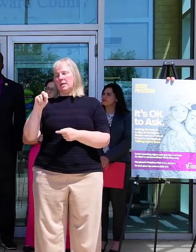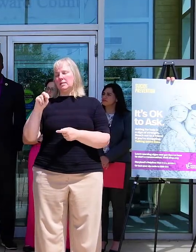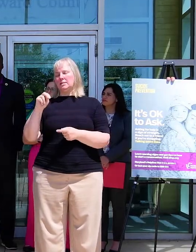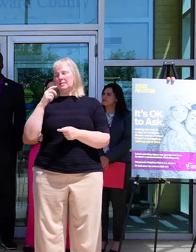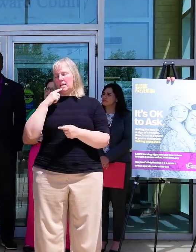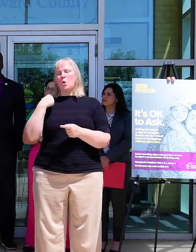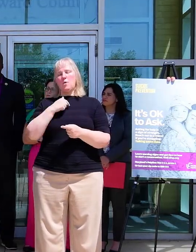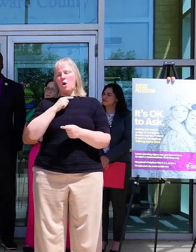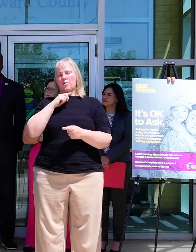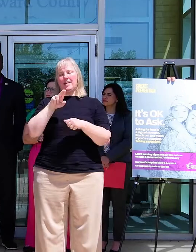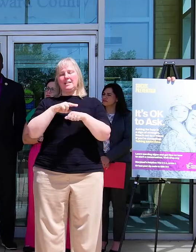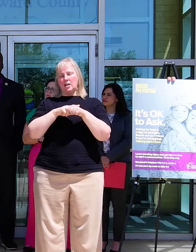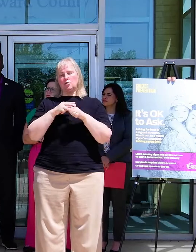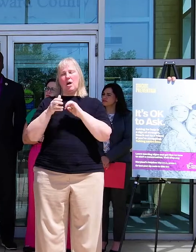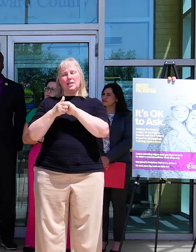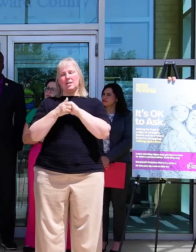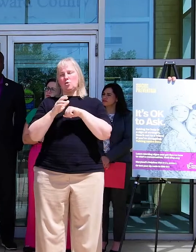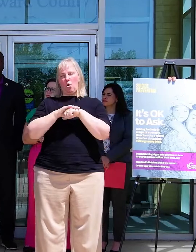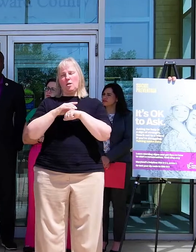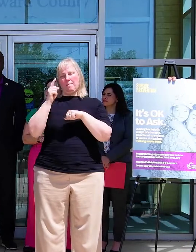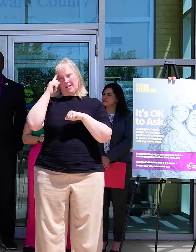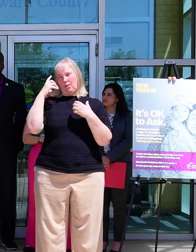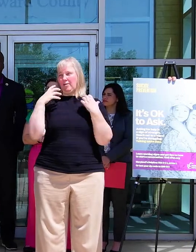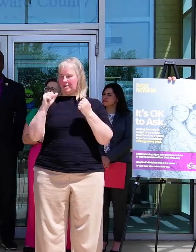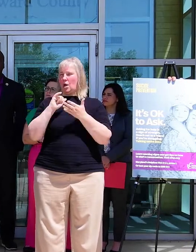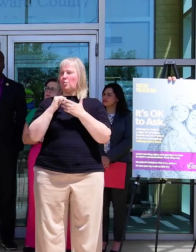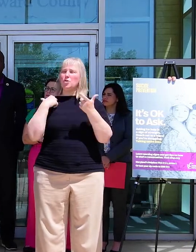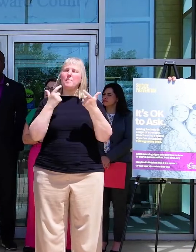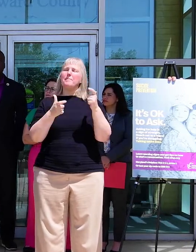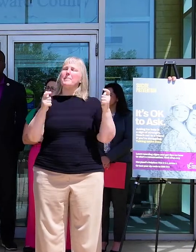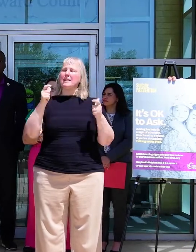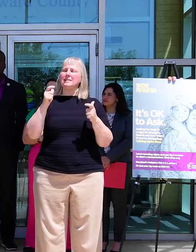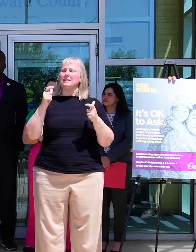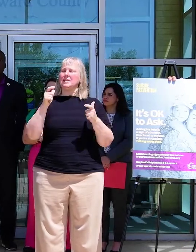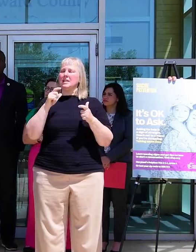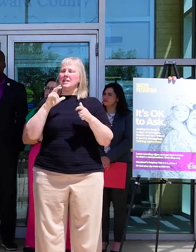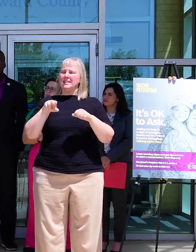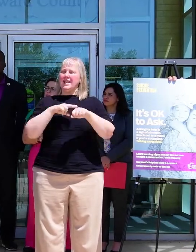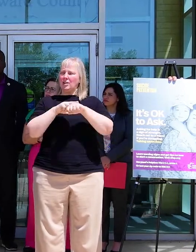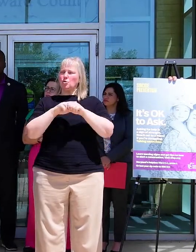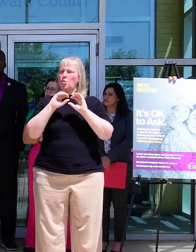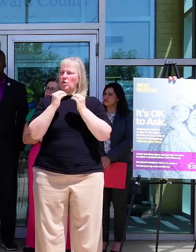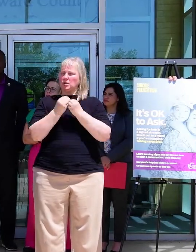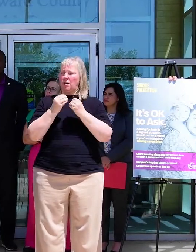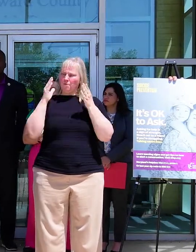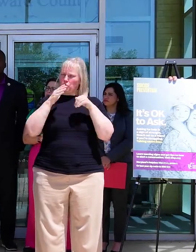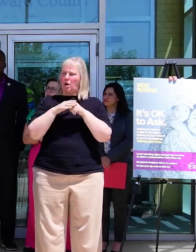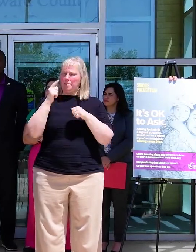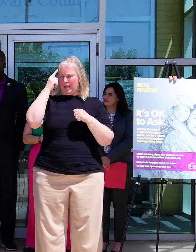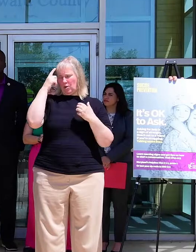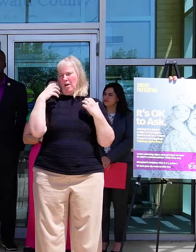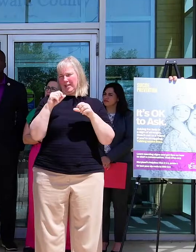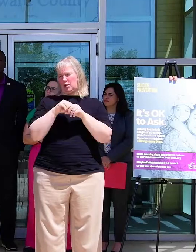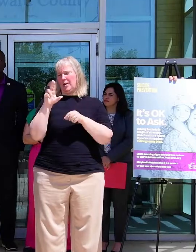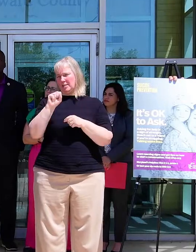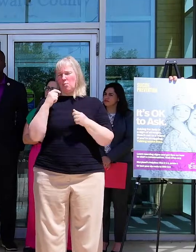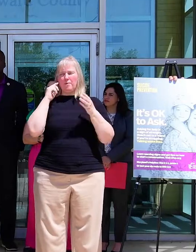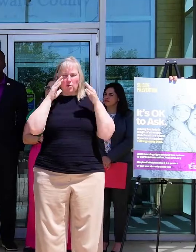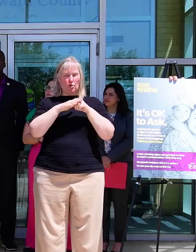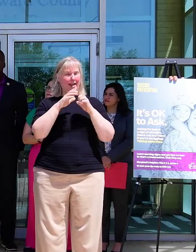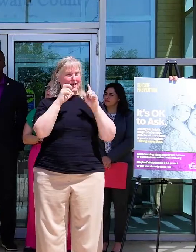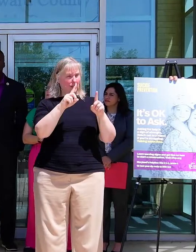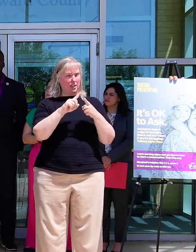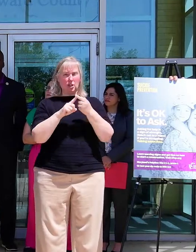are the largest grassroots mental health organization in the US. We focus on education, we focus on advocacy, we focus on